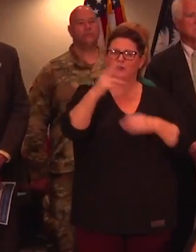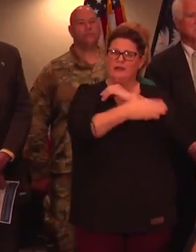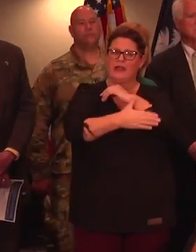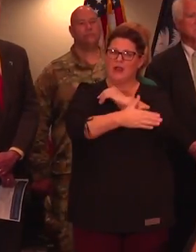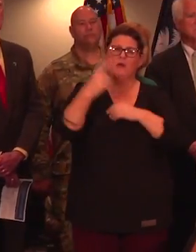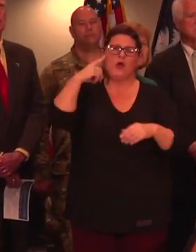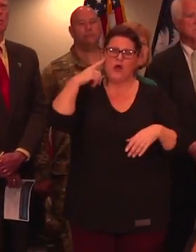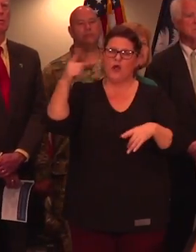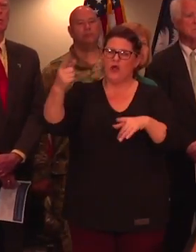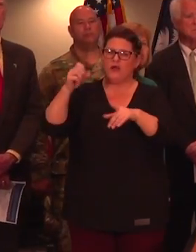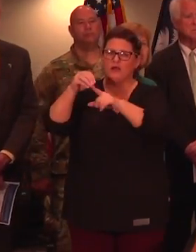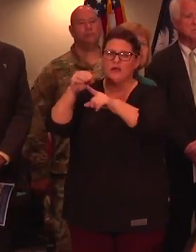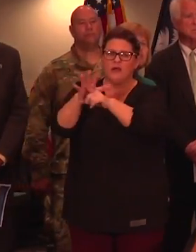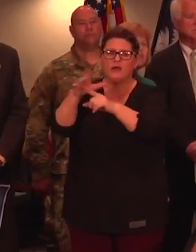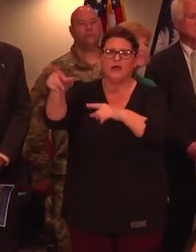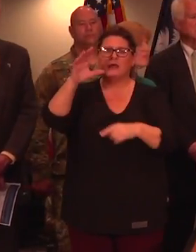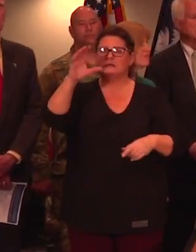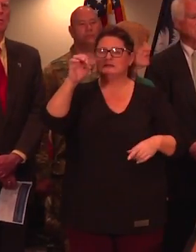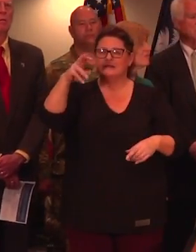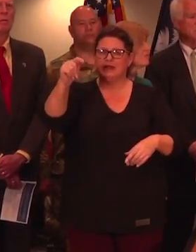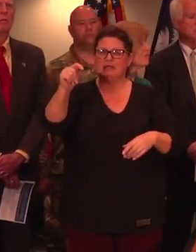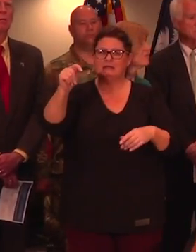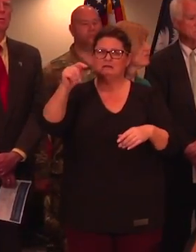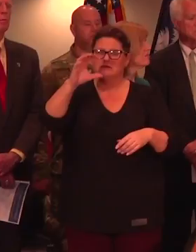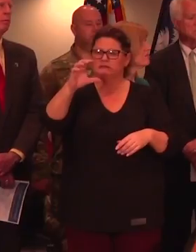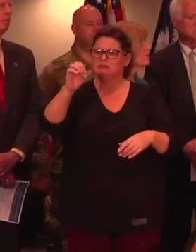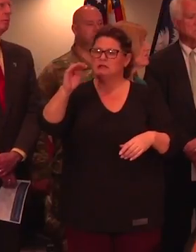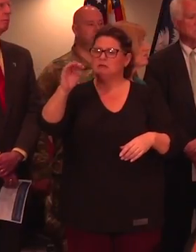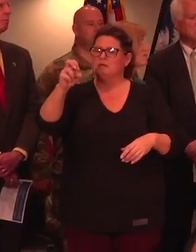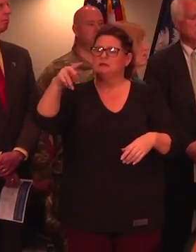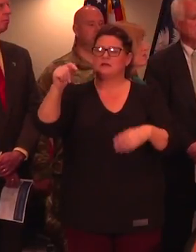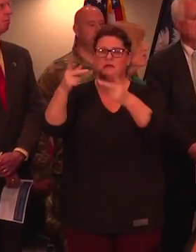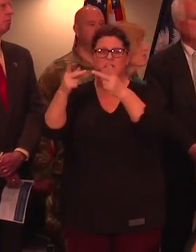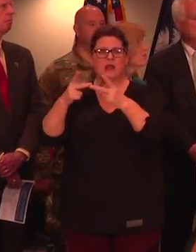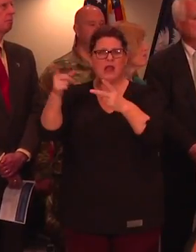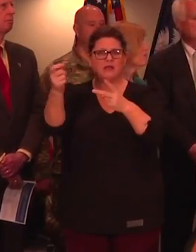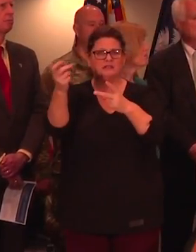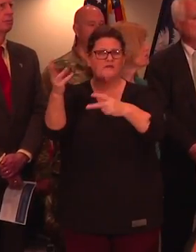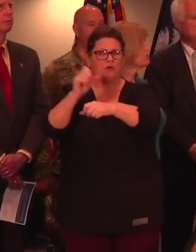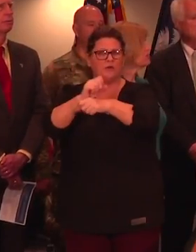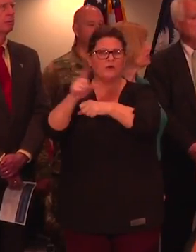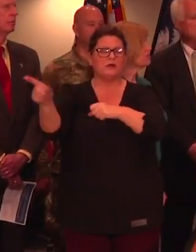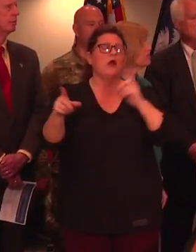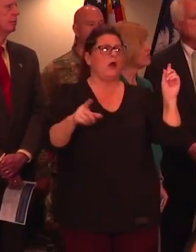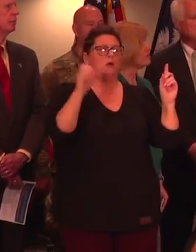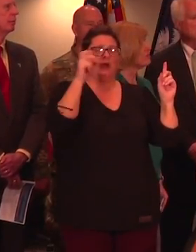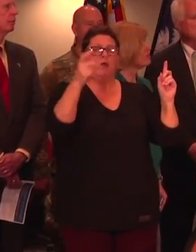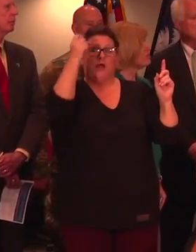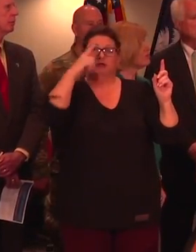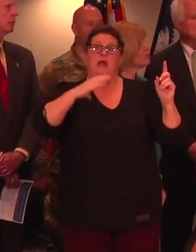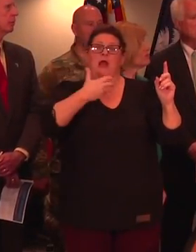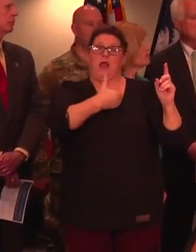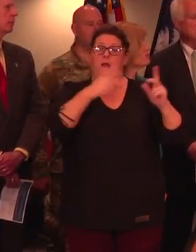have been some exposure at a cement facility plant there. Several workers may have been exposed. So our frontline epidemiologists